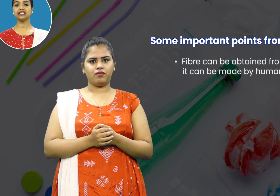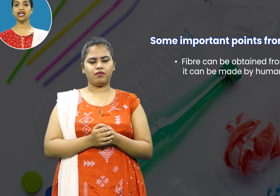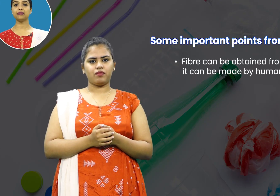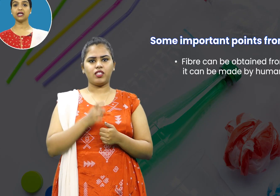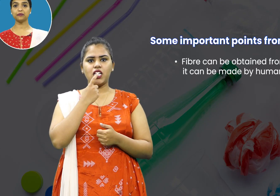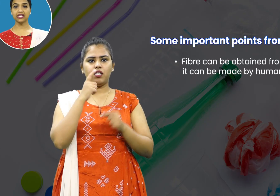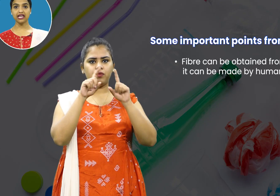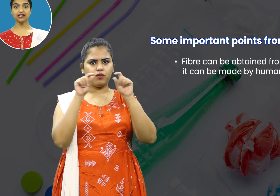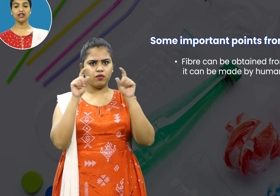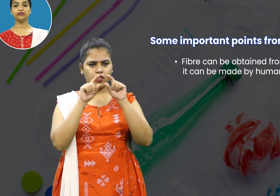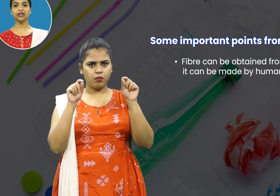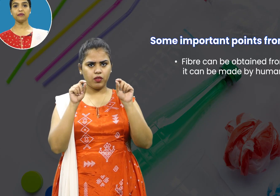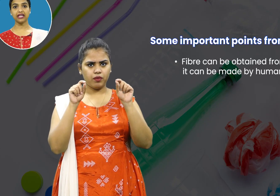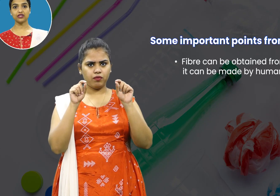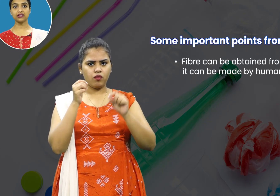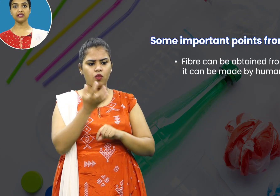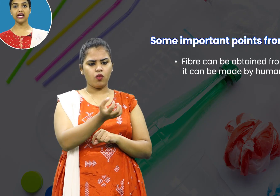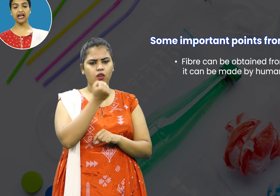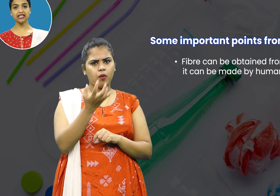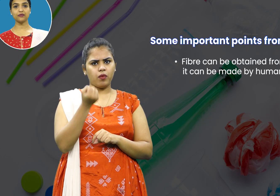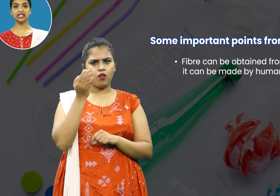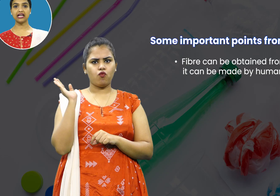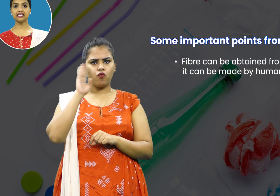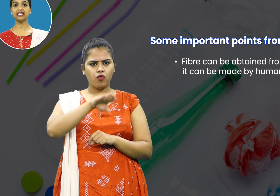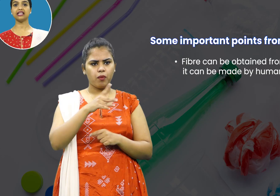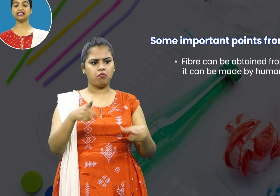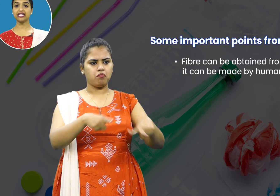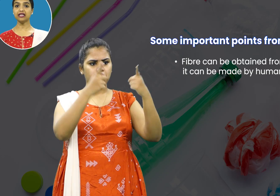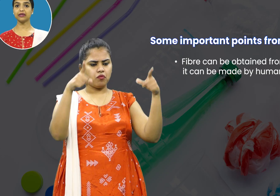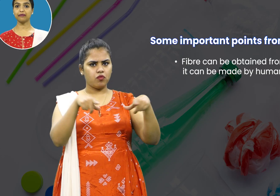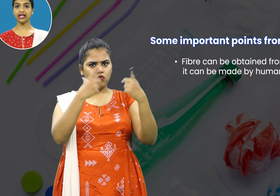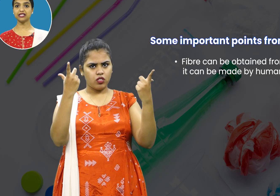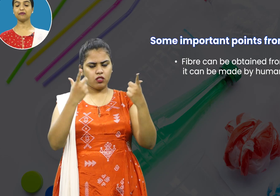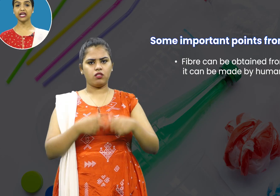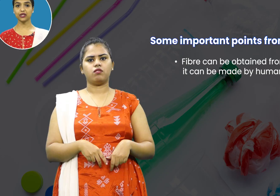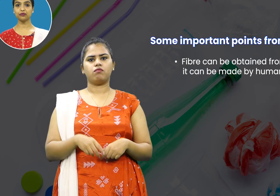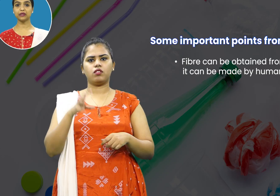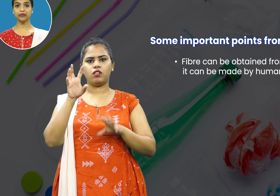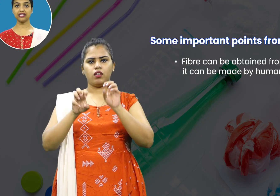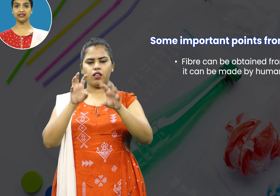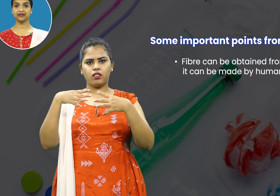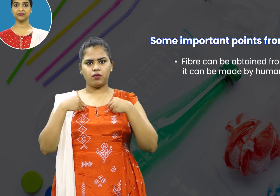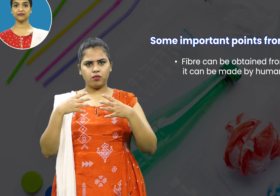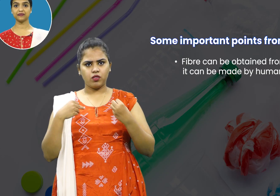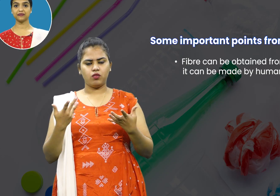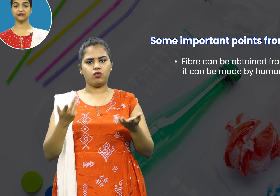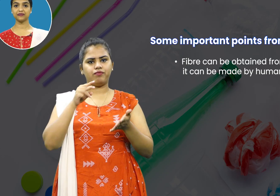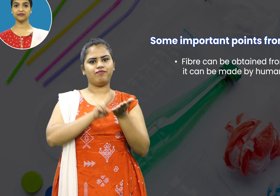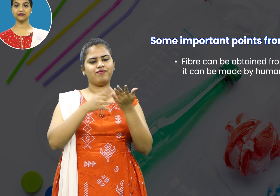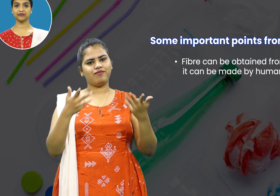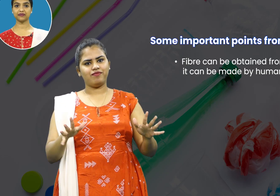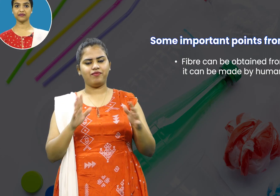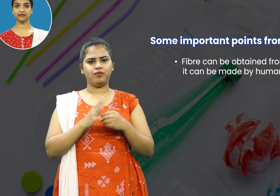Fibre can be obtained from nature as well as it can be made by human being.